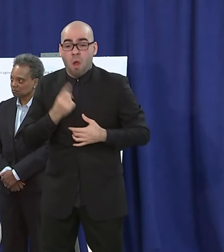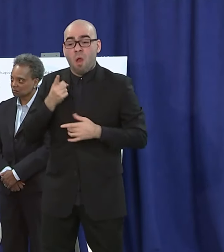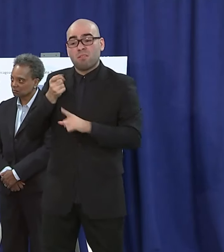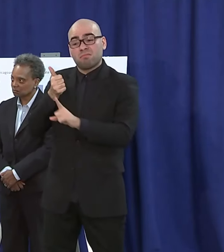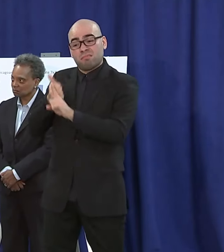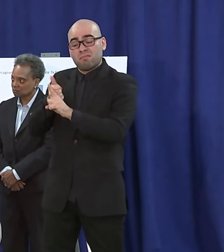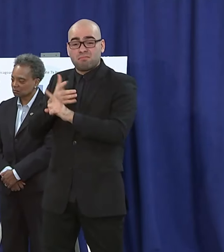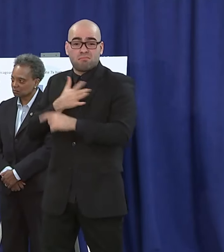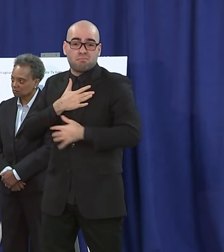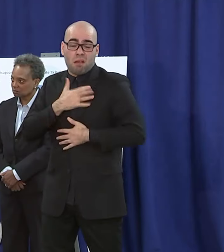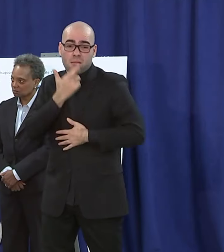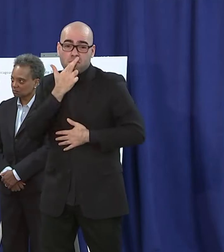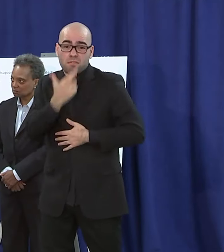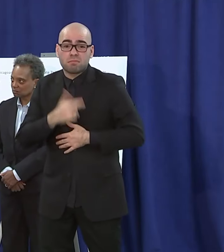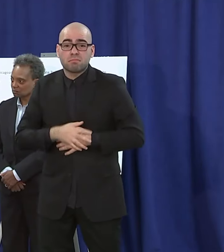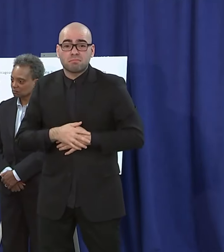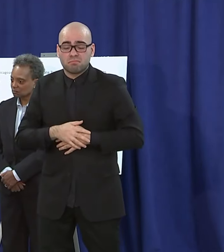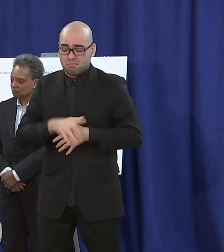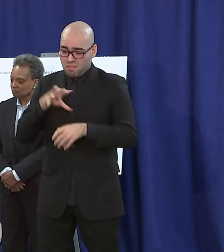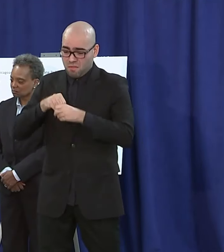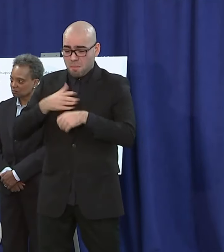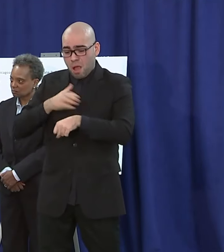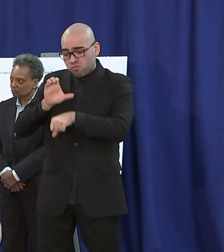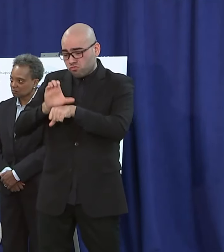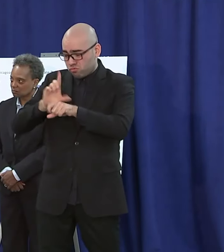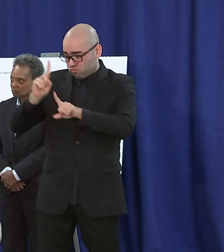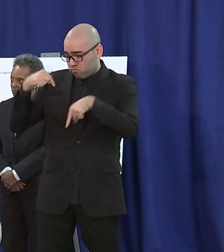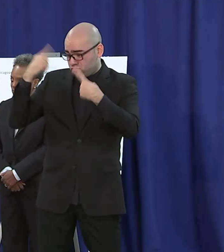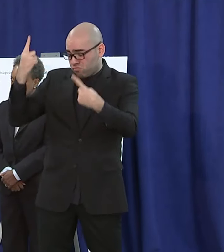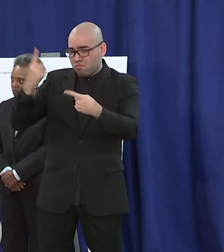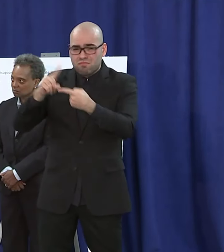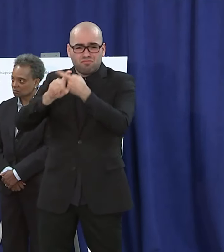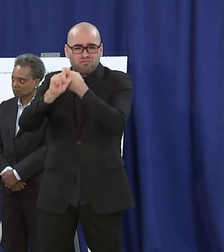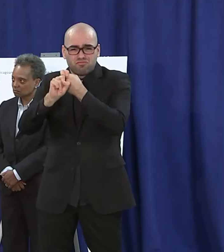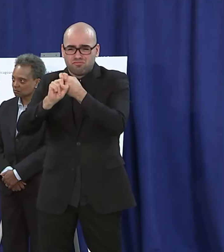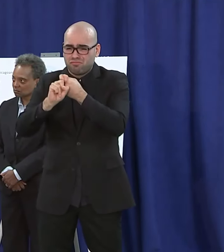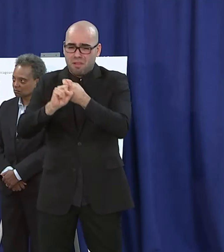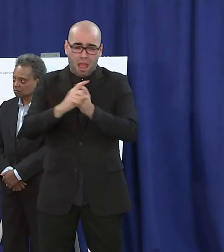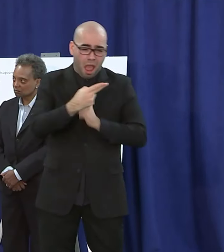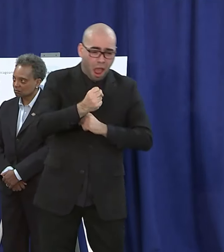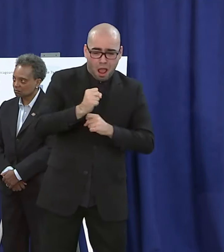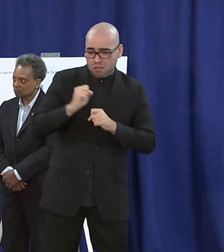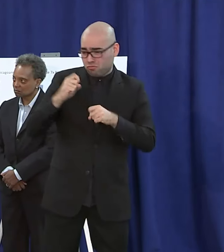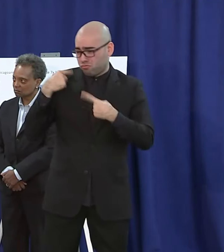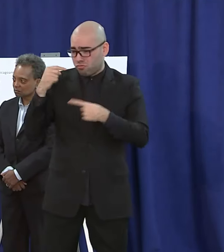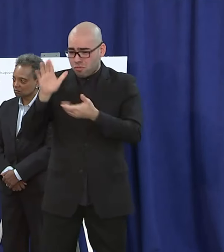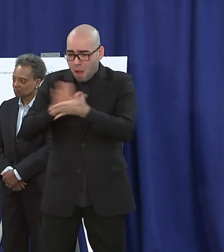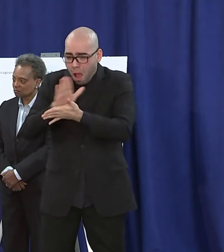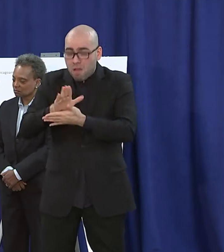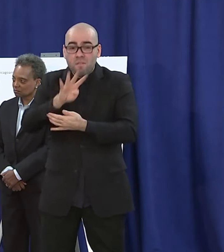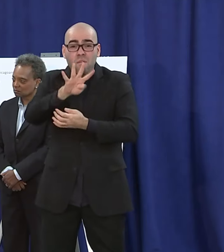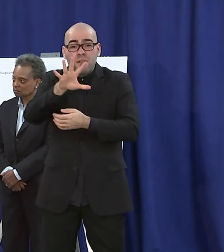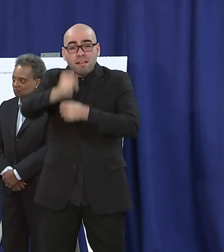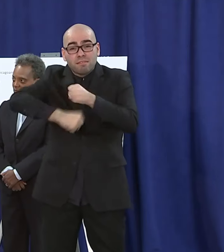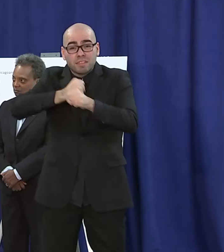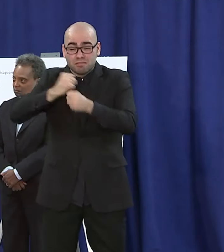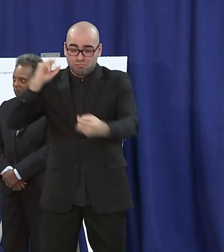member of the church, but a friend for almost 45 years, high school, college, and that was